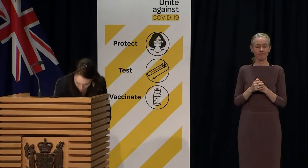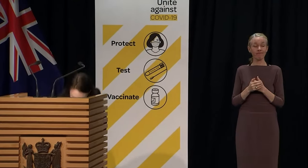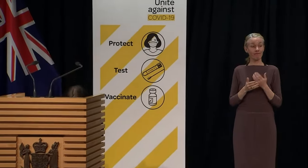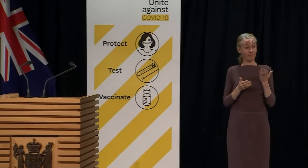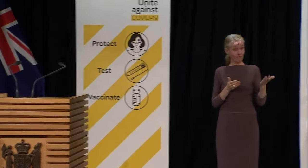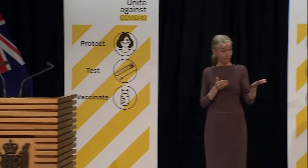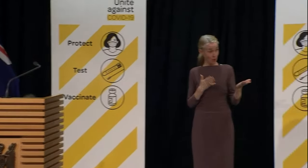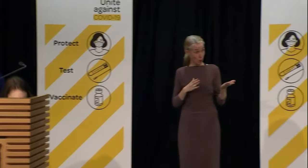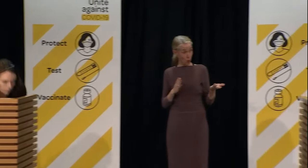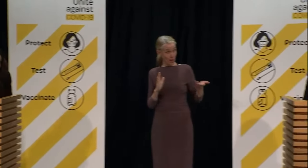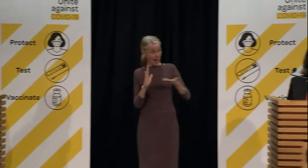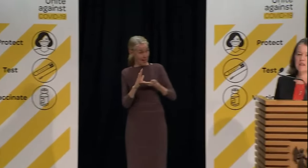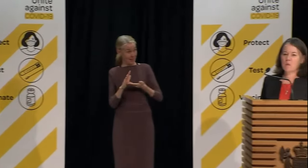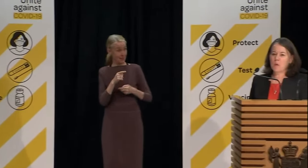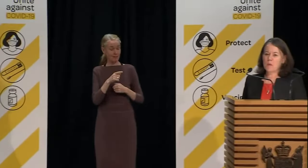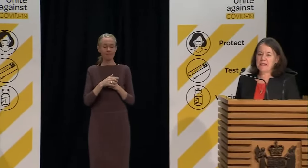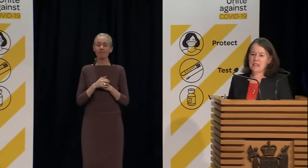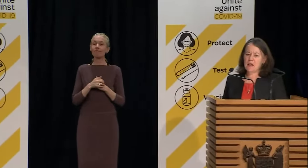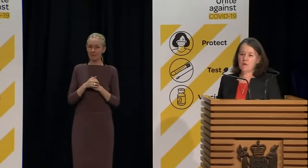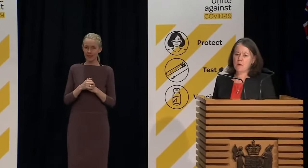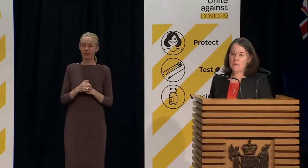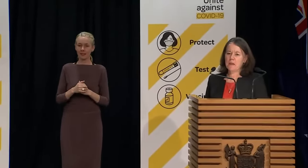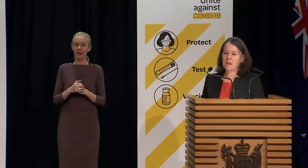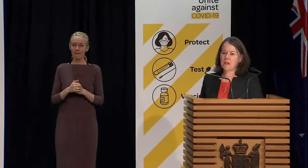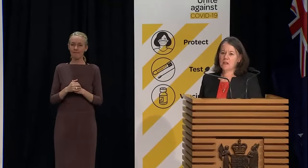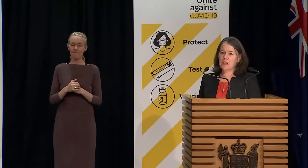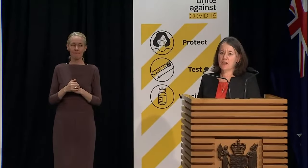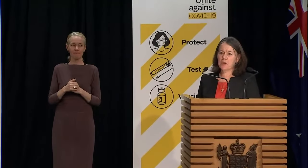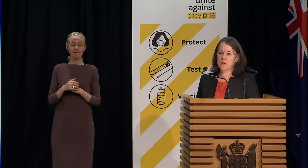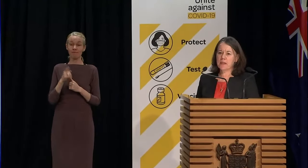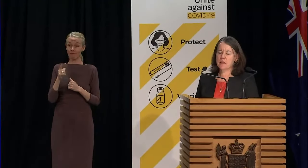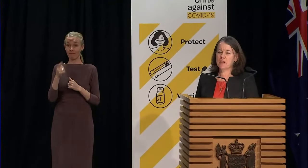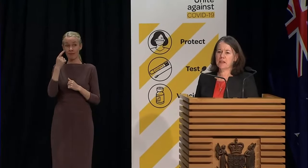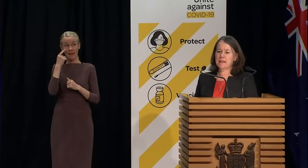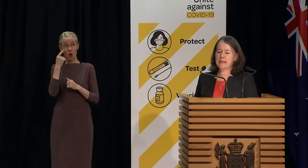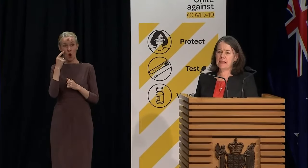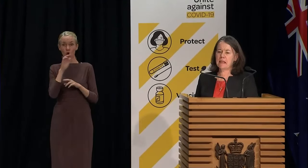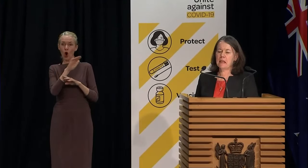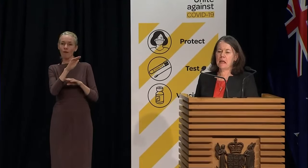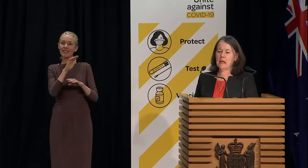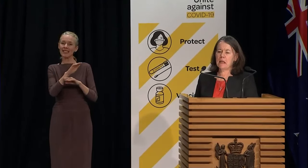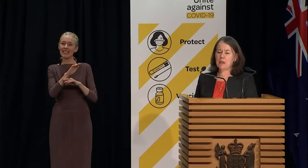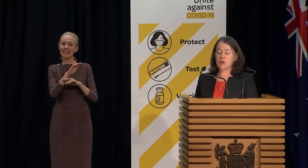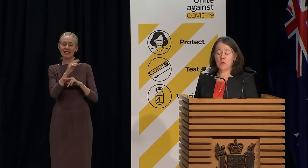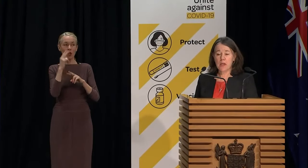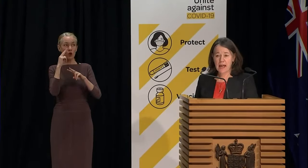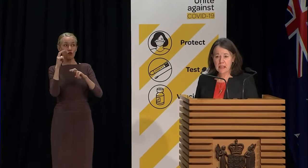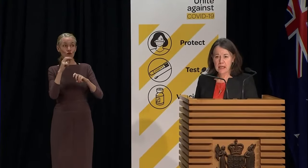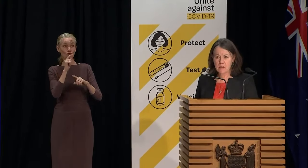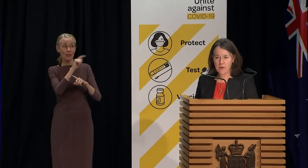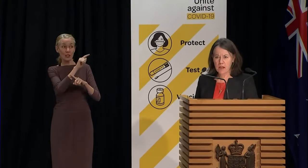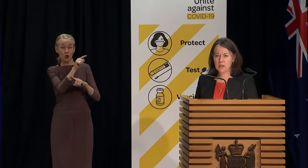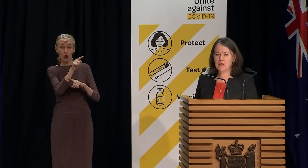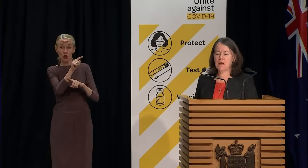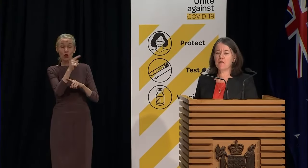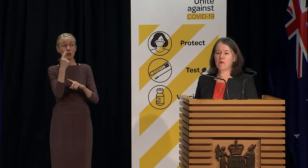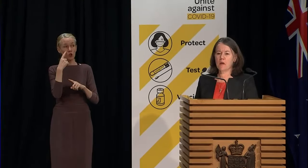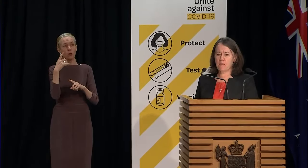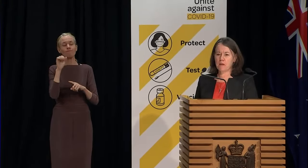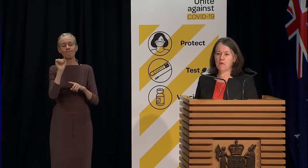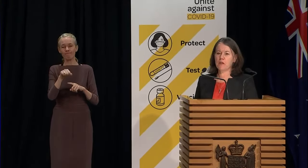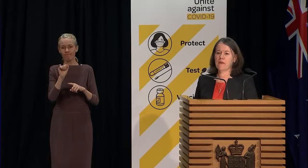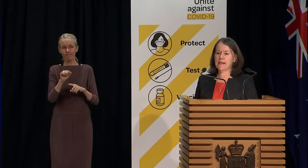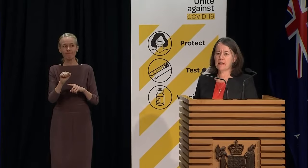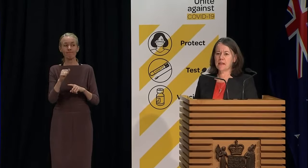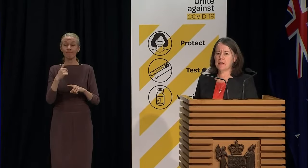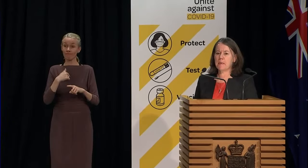on that too. And just to add that what we're seeing from the international research is you can get infected if you